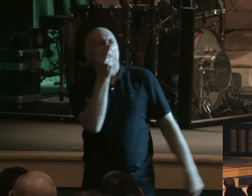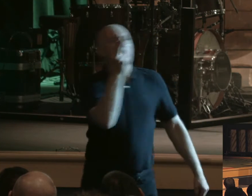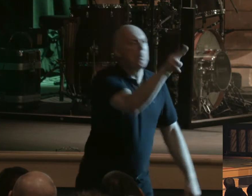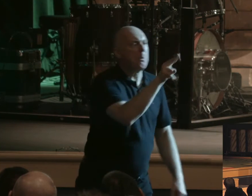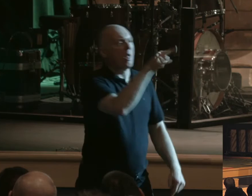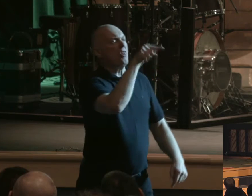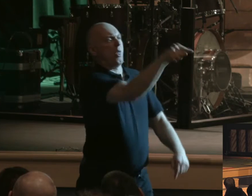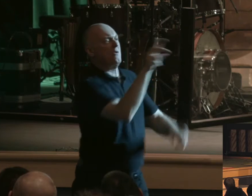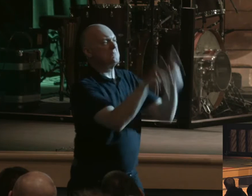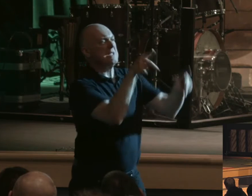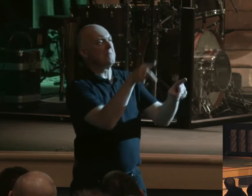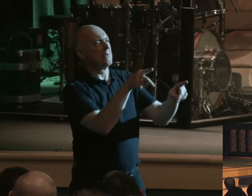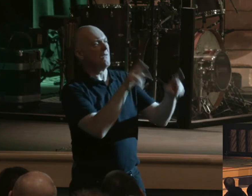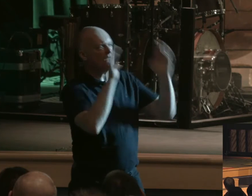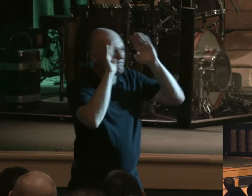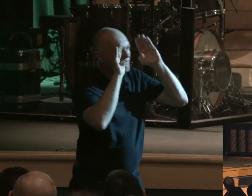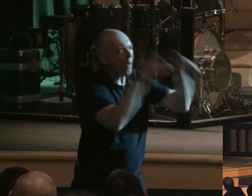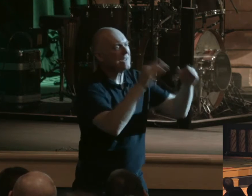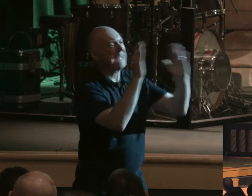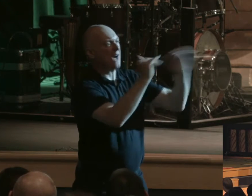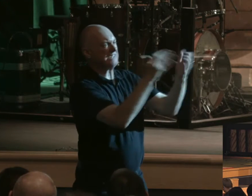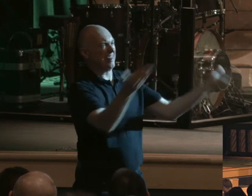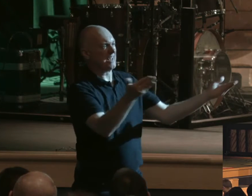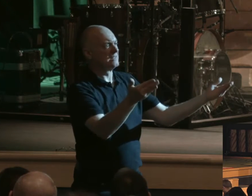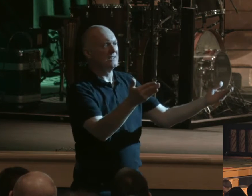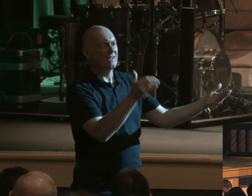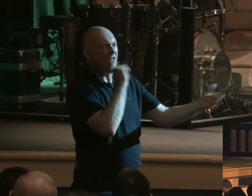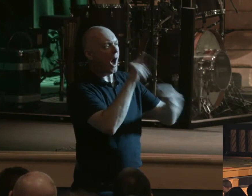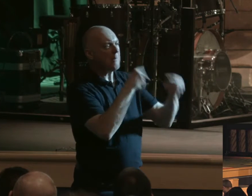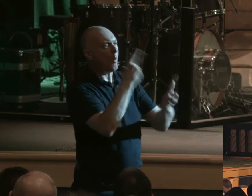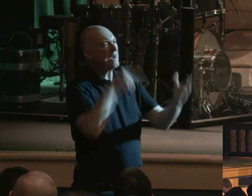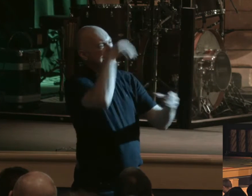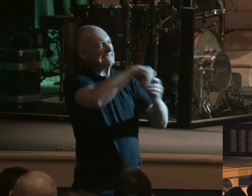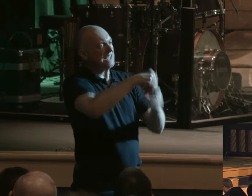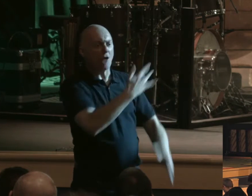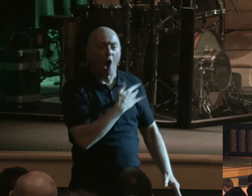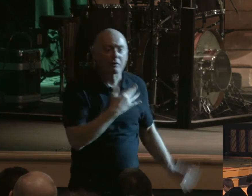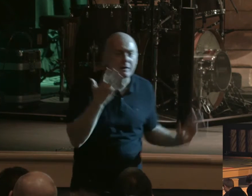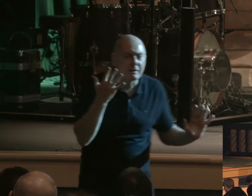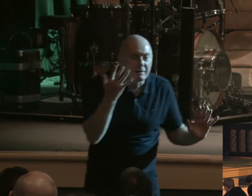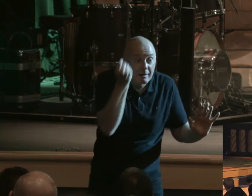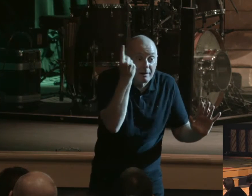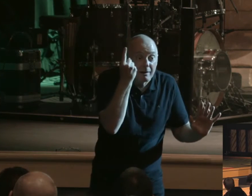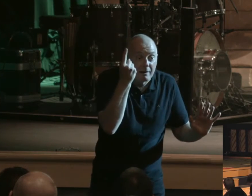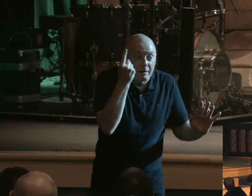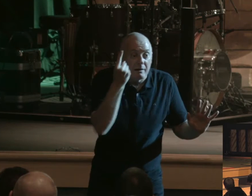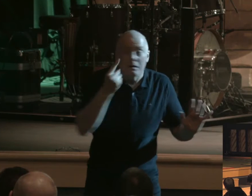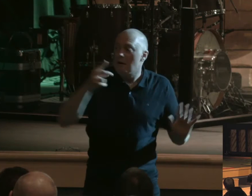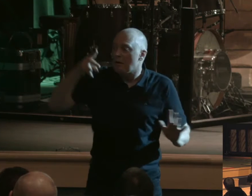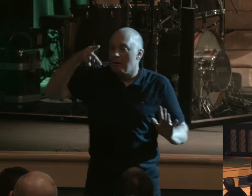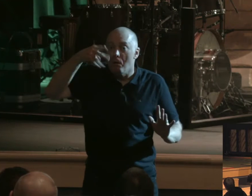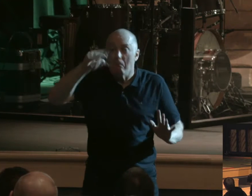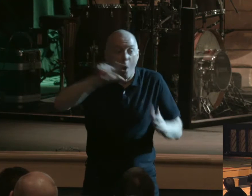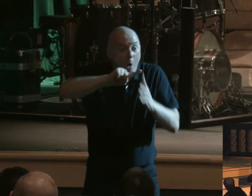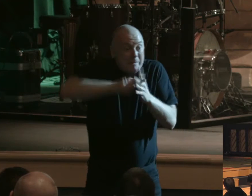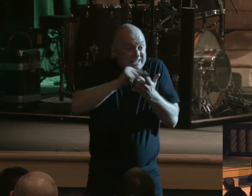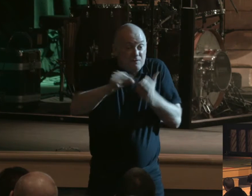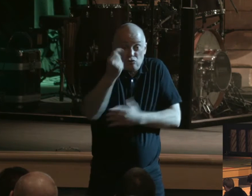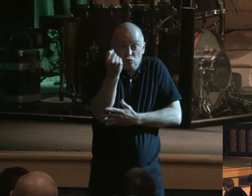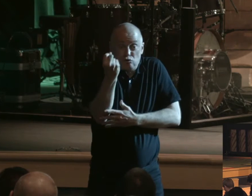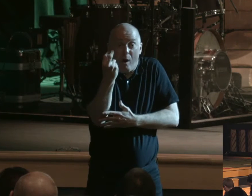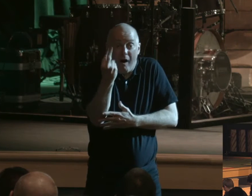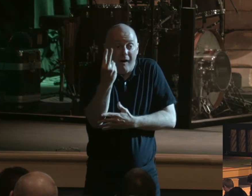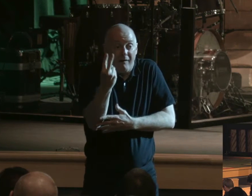who boast about outward appearance and not about what is in the heart. Now, the very fact that Paul begins verse 12